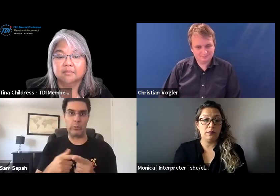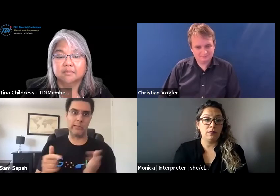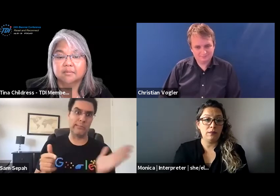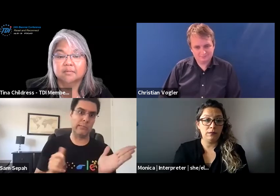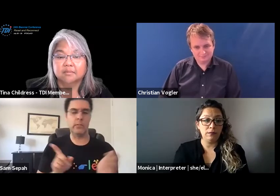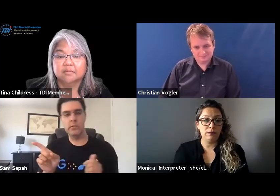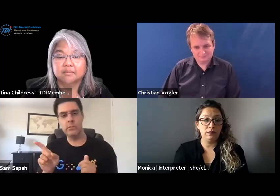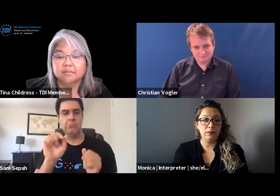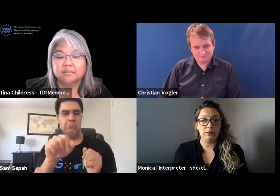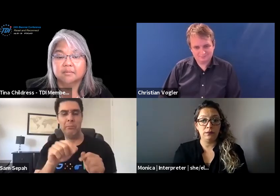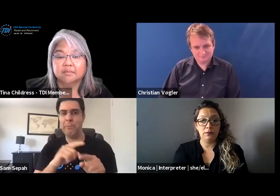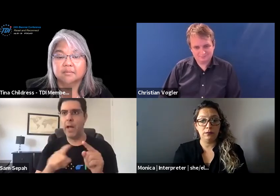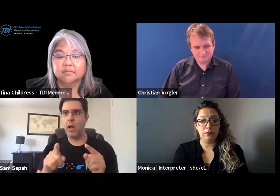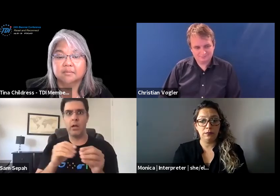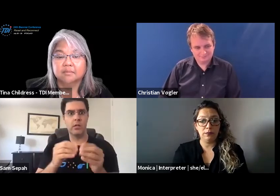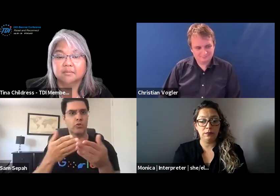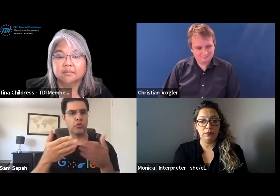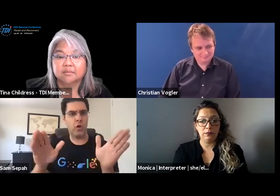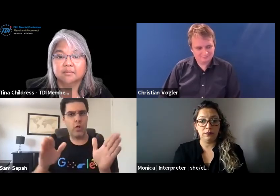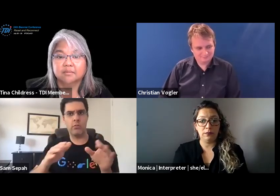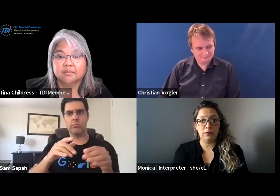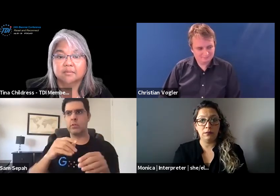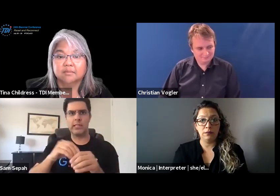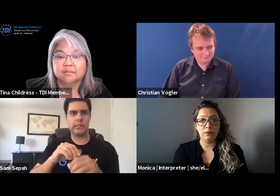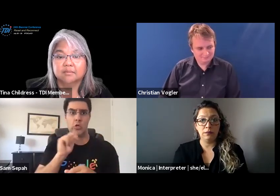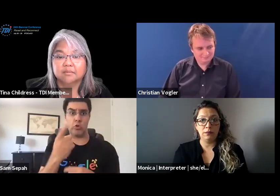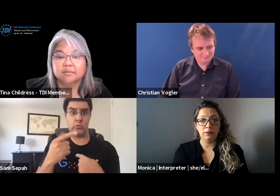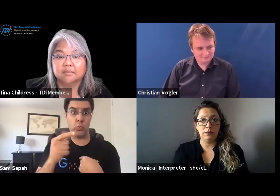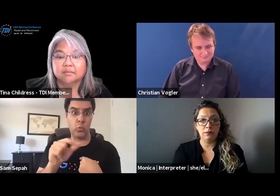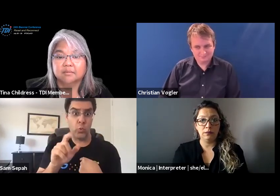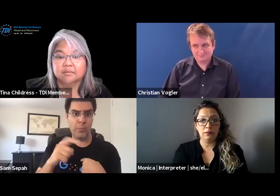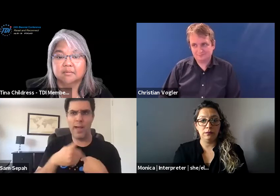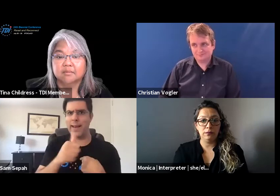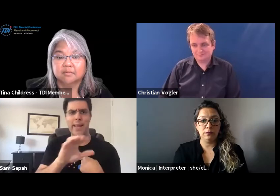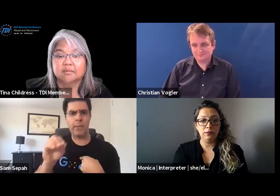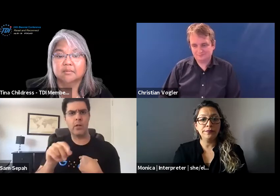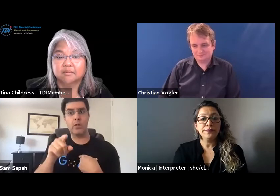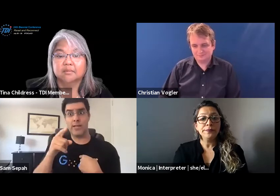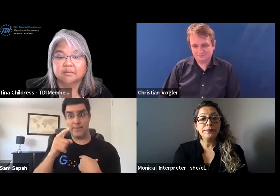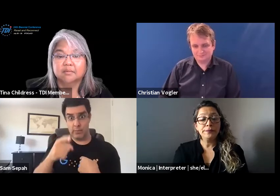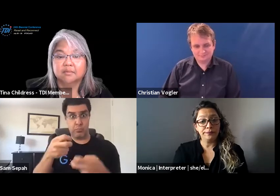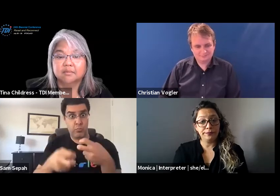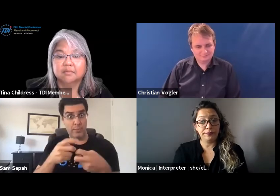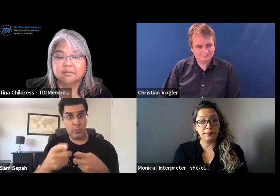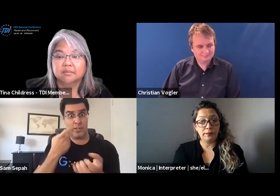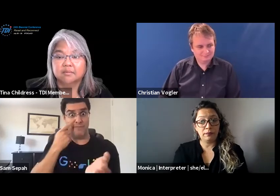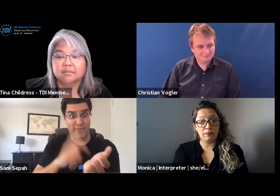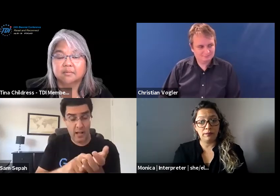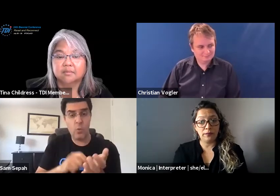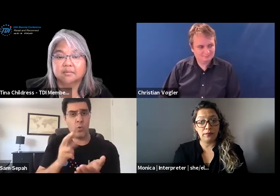are privileged enough to direct you into the right way of where you can submit this information. And you can do this not only with Google, but with any other